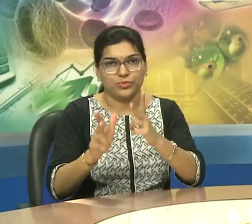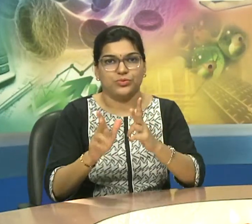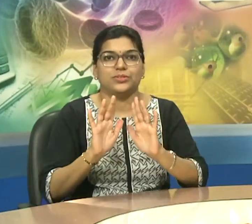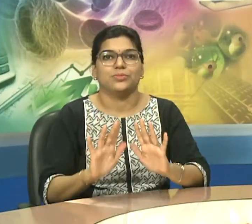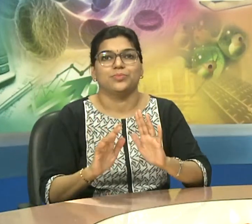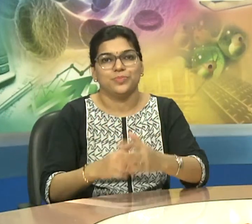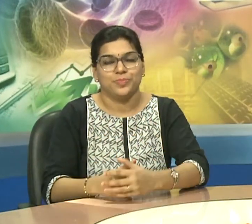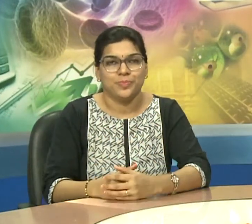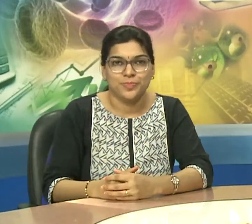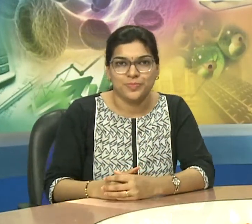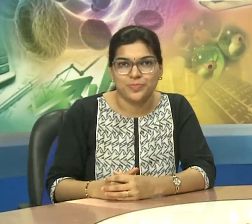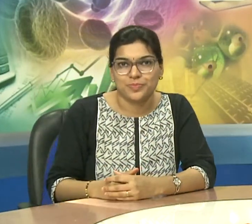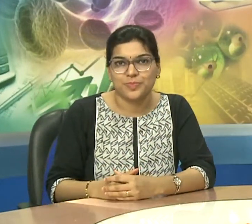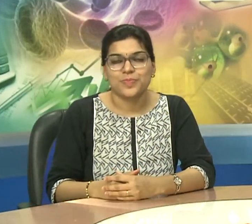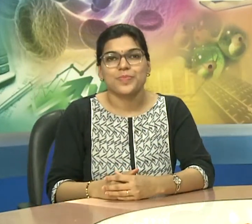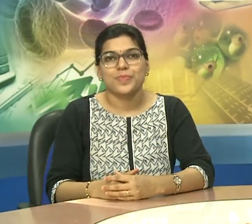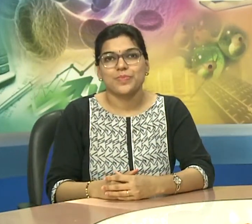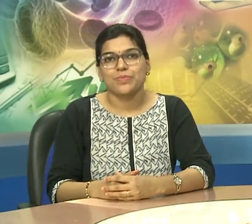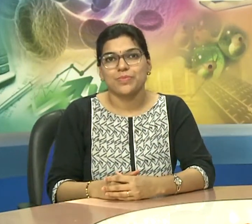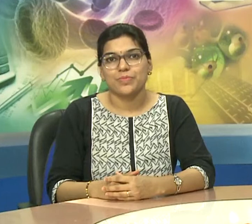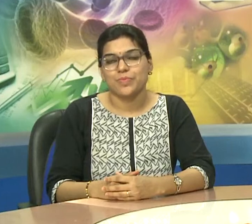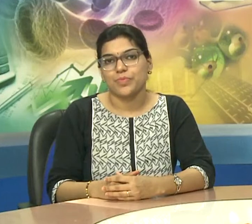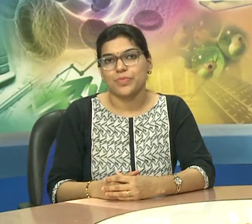which was passed in the year 1972.